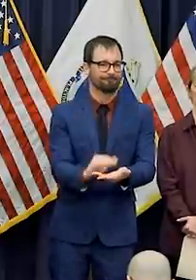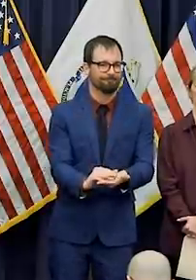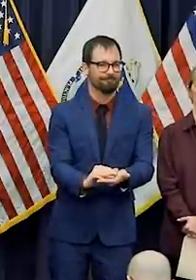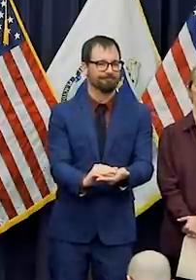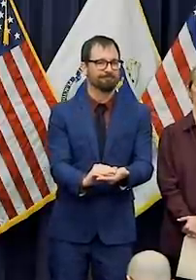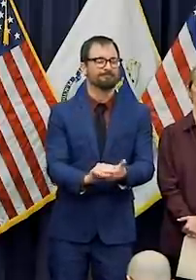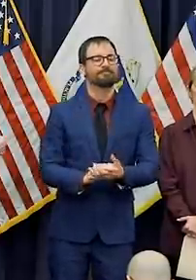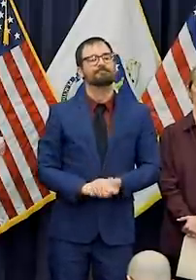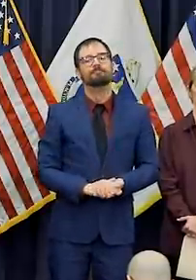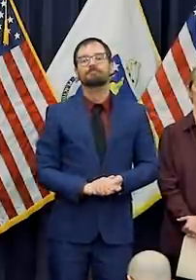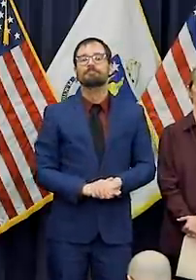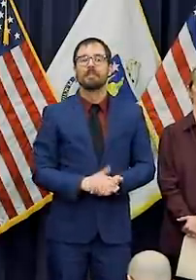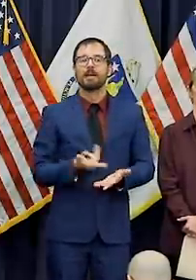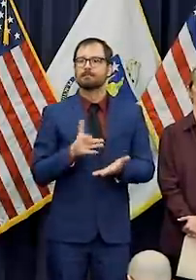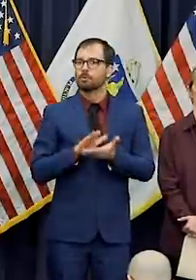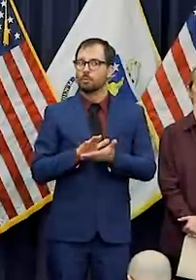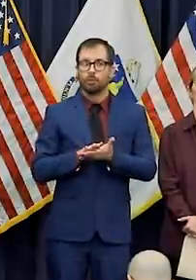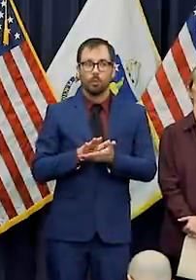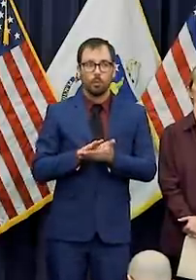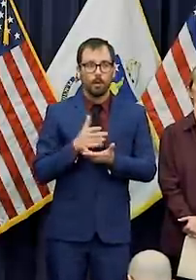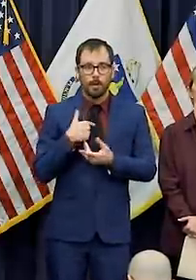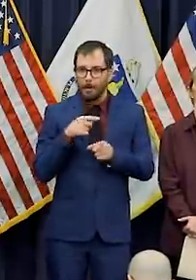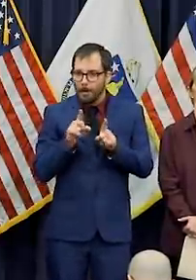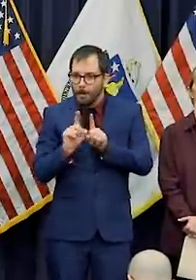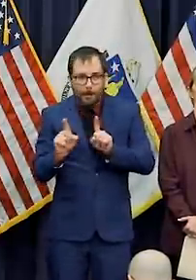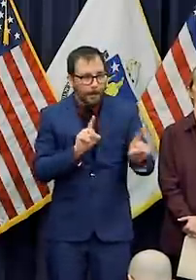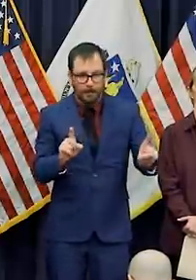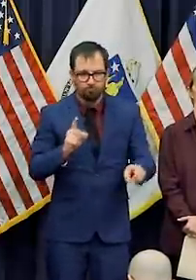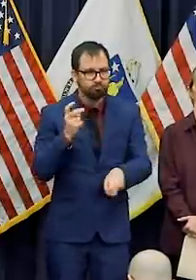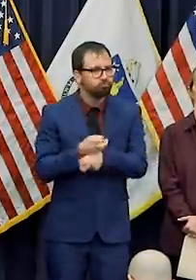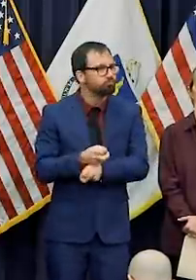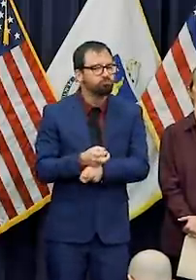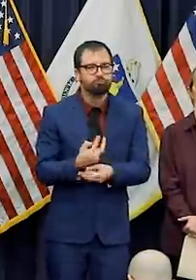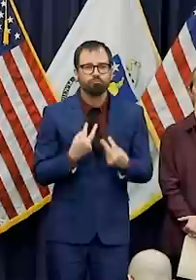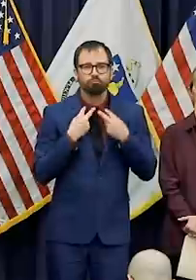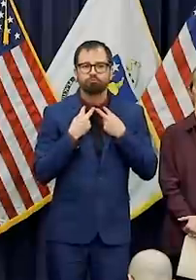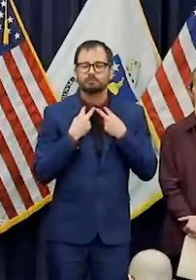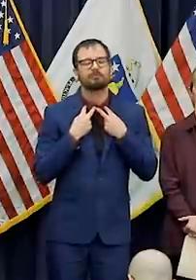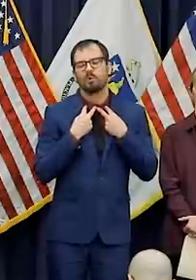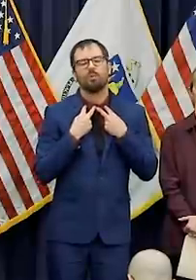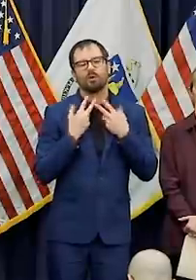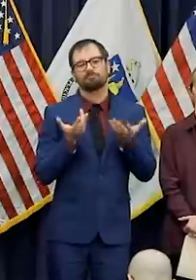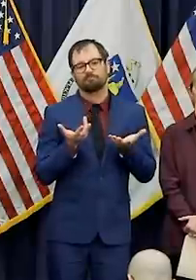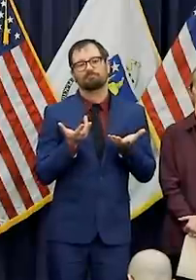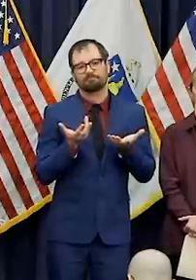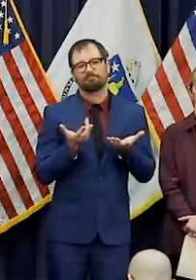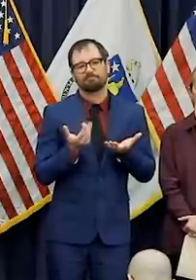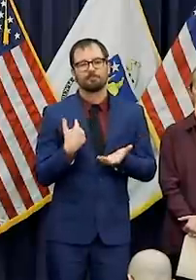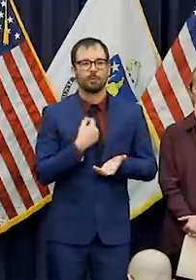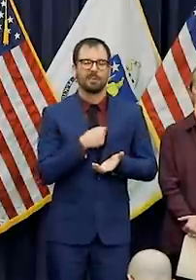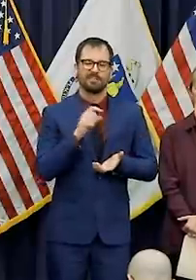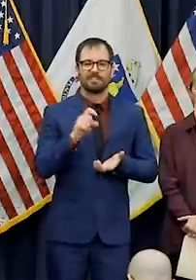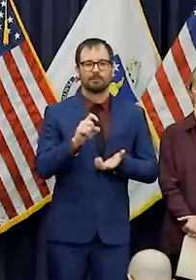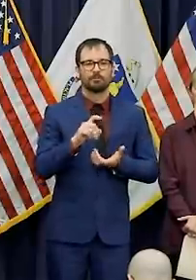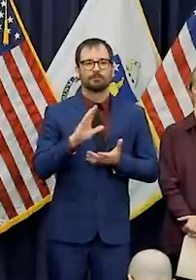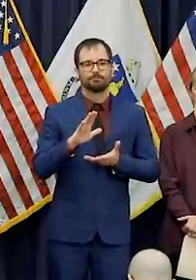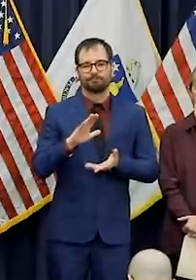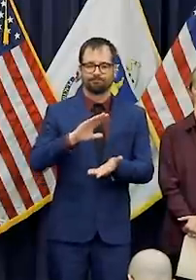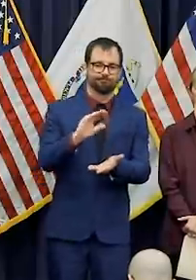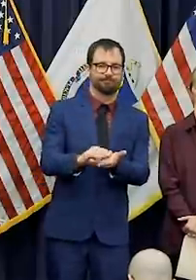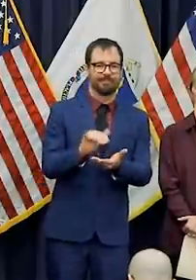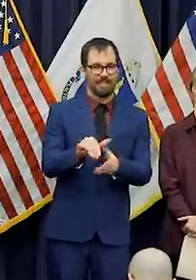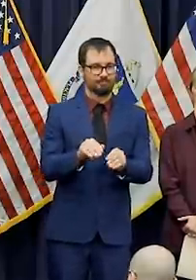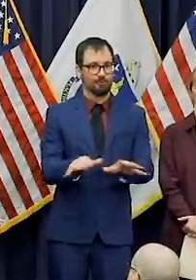for days on end. We will not be doing our part to prevent the spread if there are a ton of kids hanging